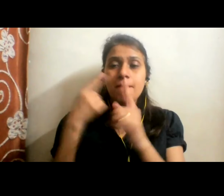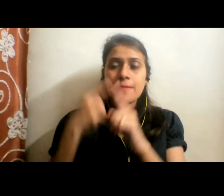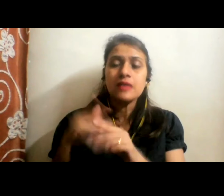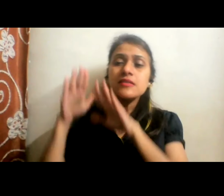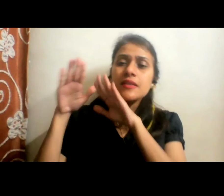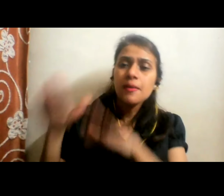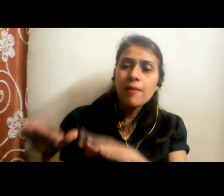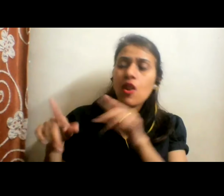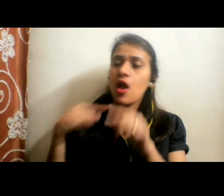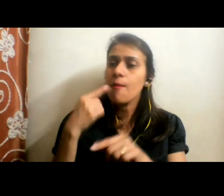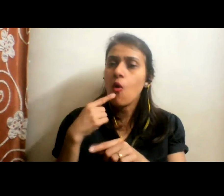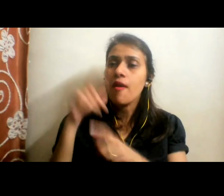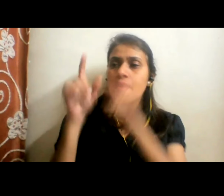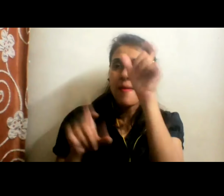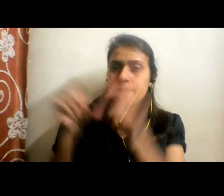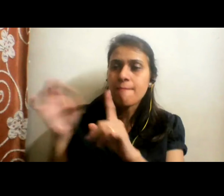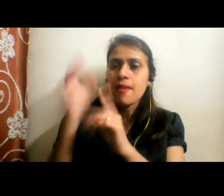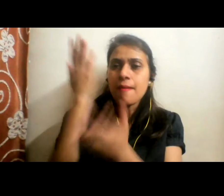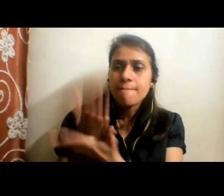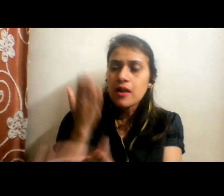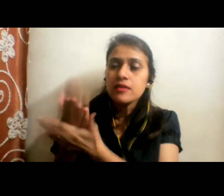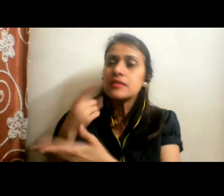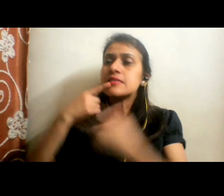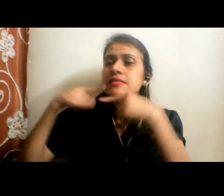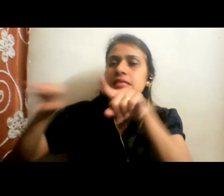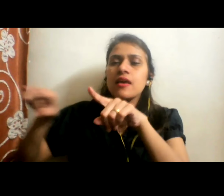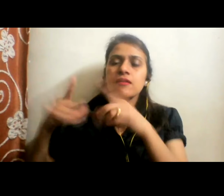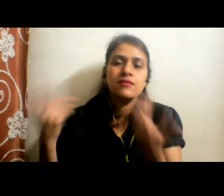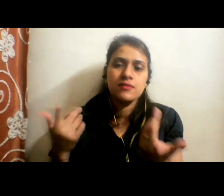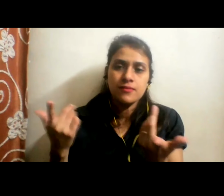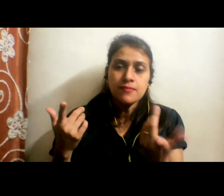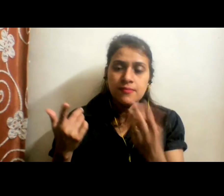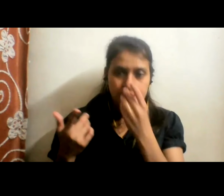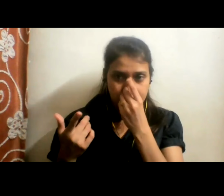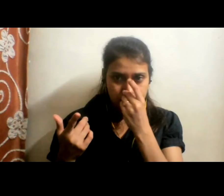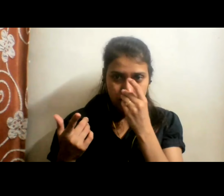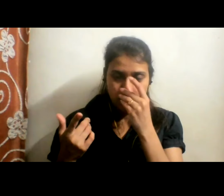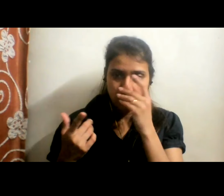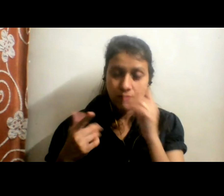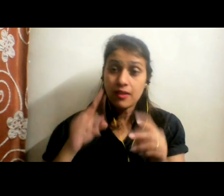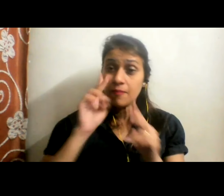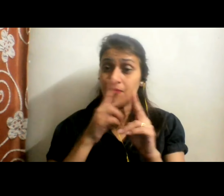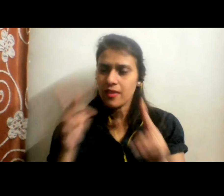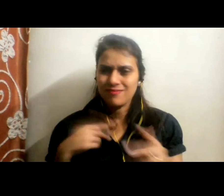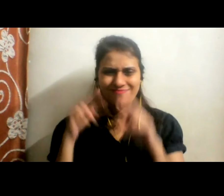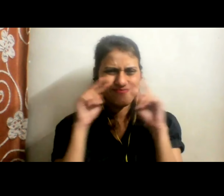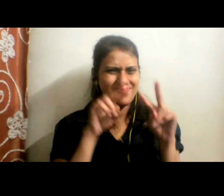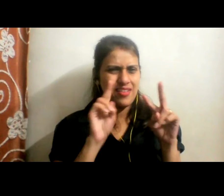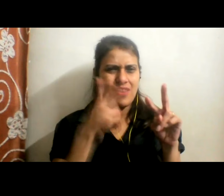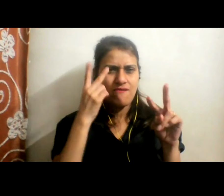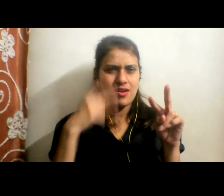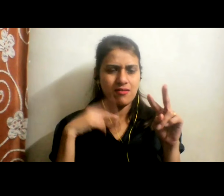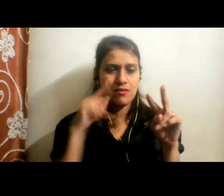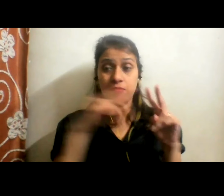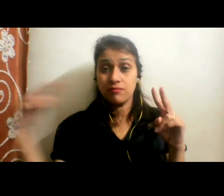what participants have to say about it. Okay, maybe they see marginality in a different way than you see it, or then maybe